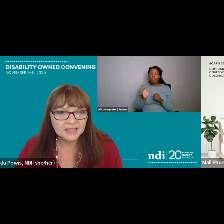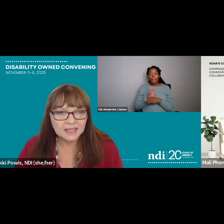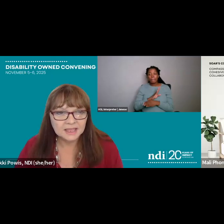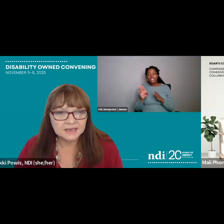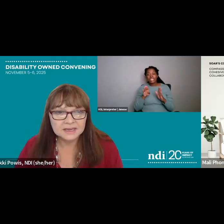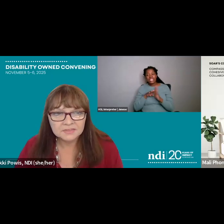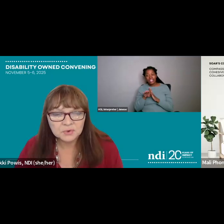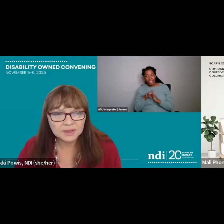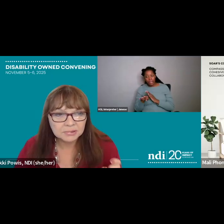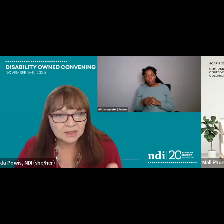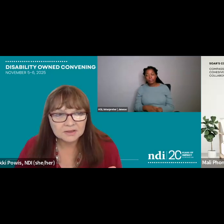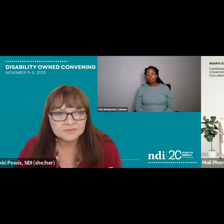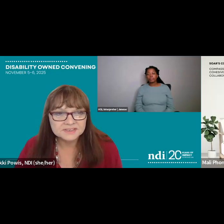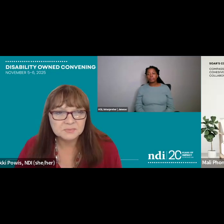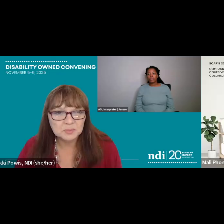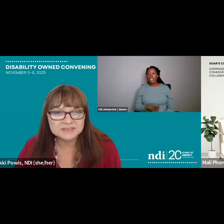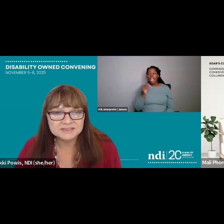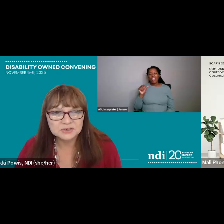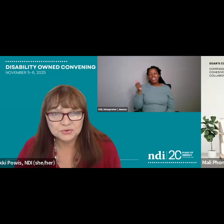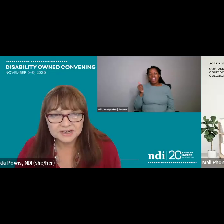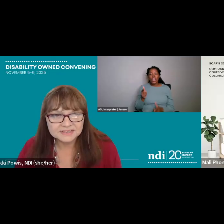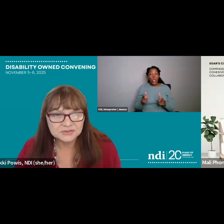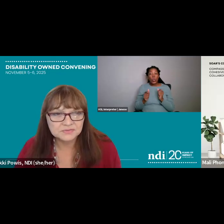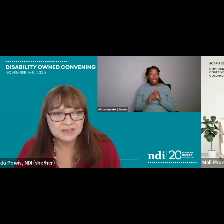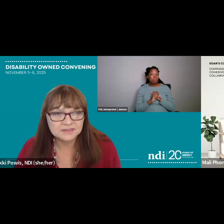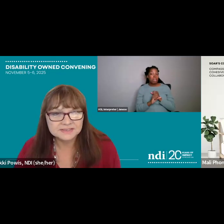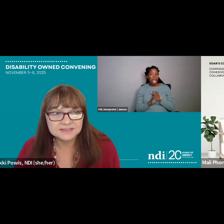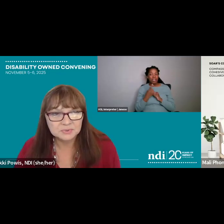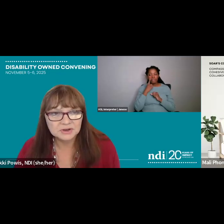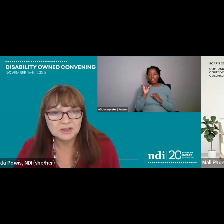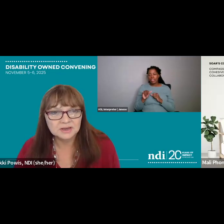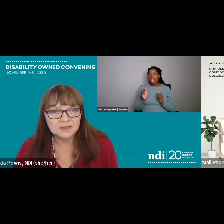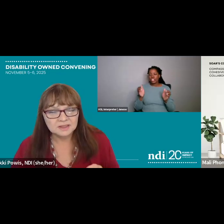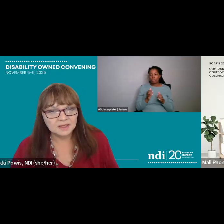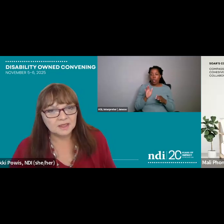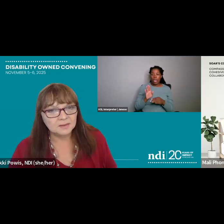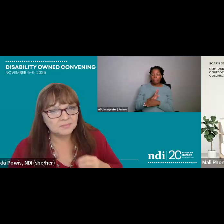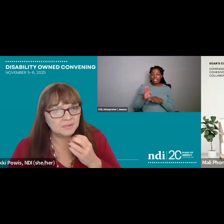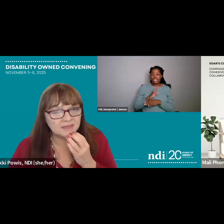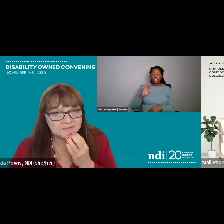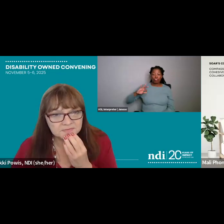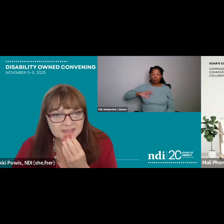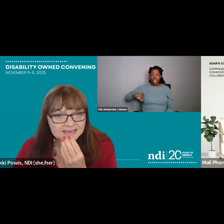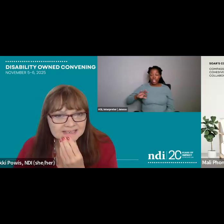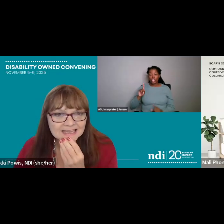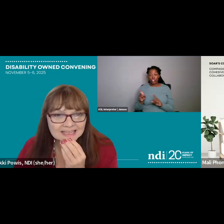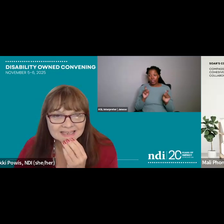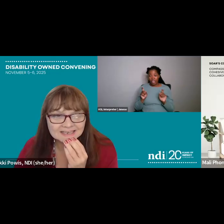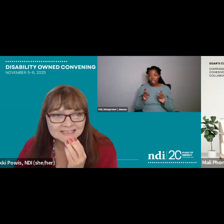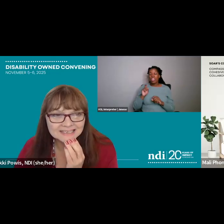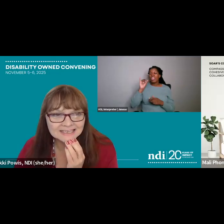development. And another quick plug for the Small Business Credit Survey. This is put on by the